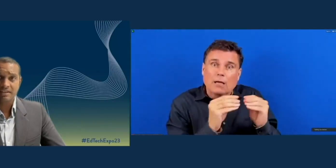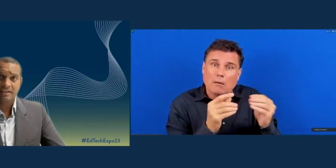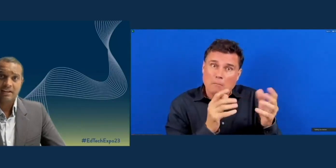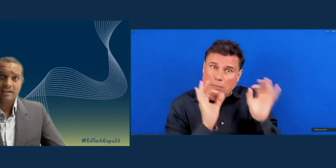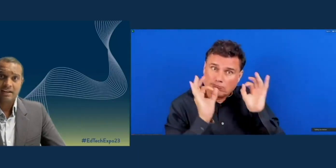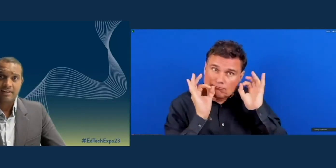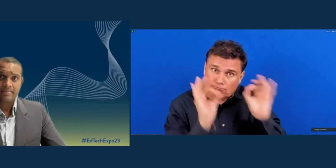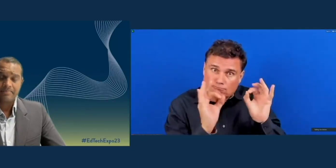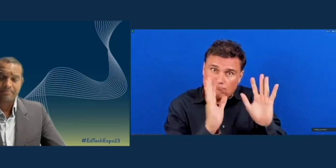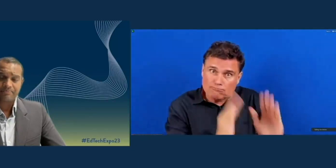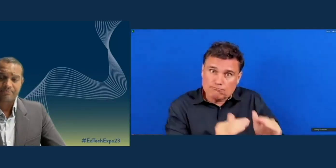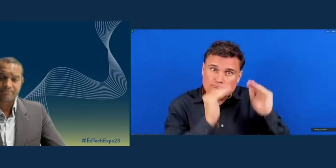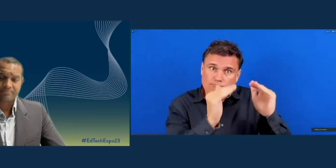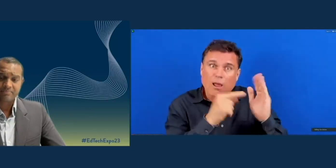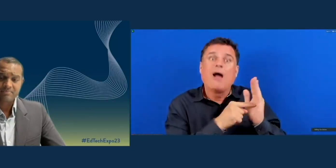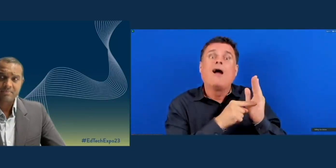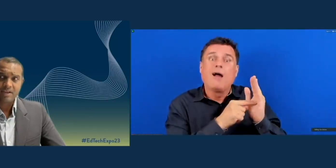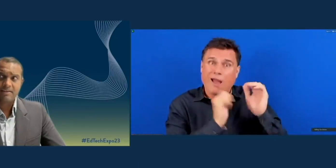cost,